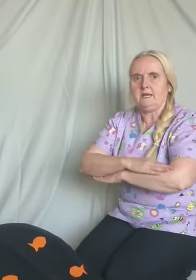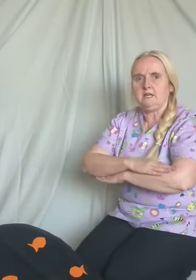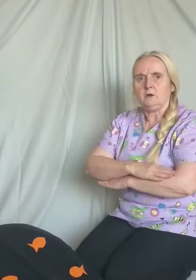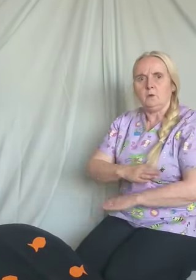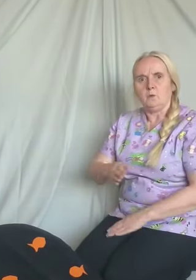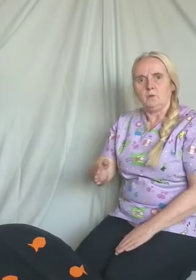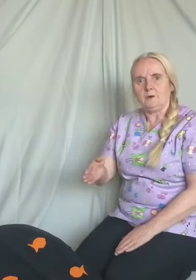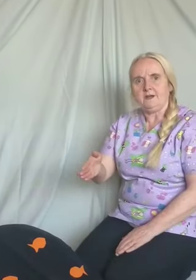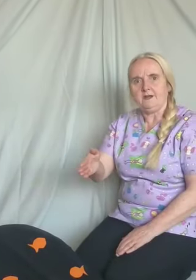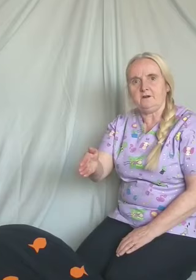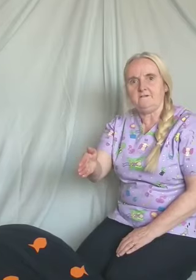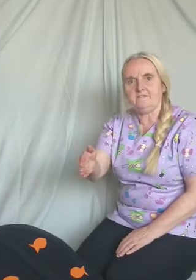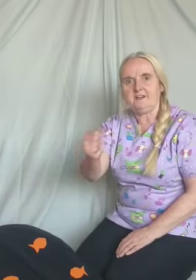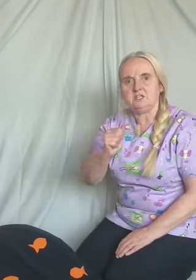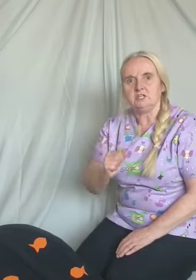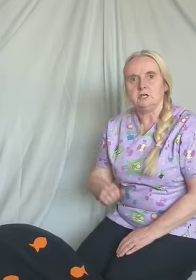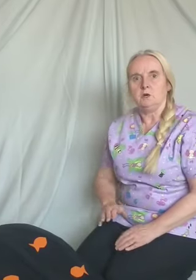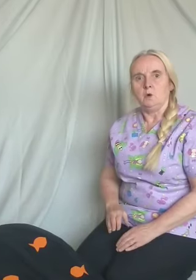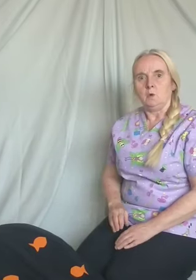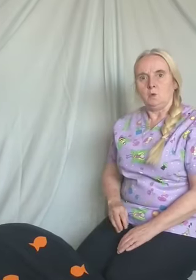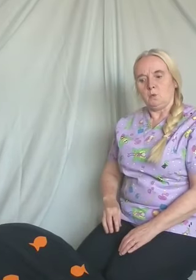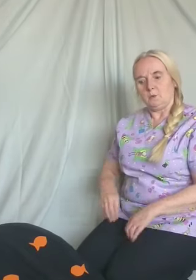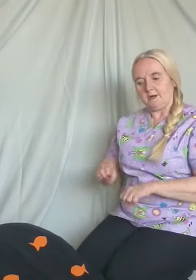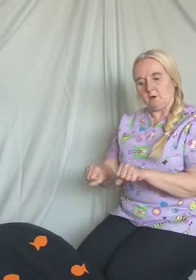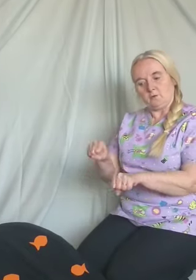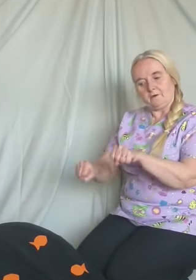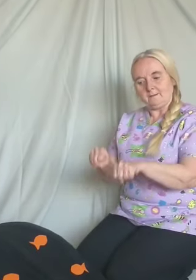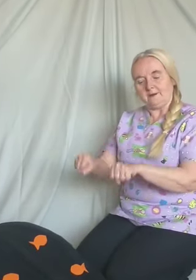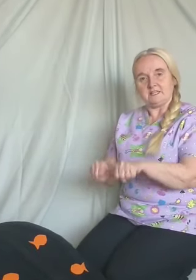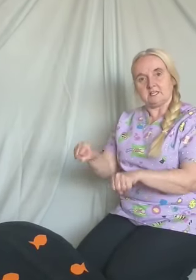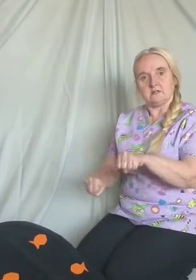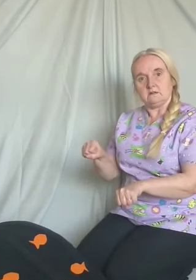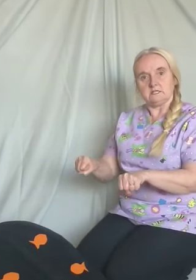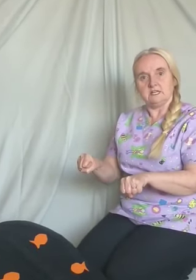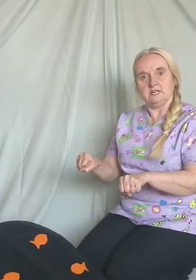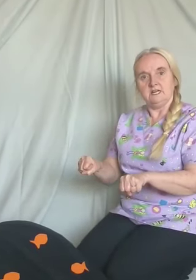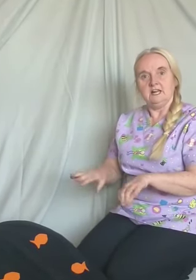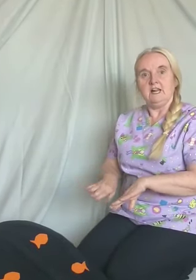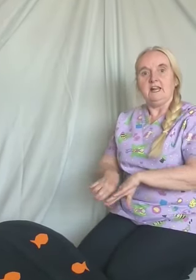minute, we're fish. We don't ride bicycles.